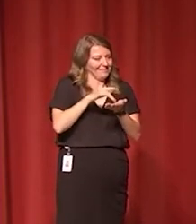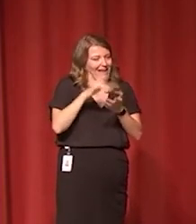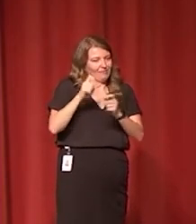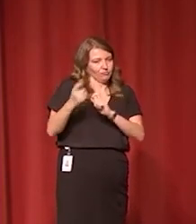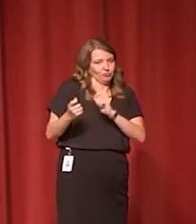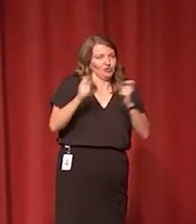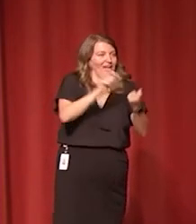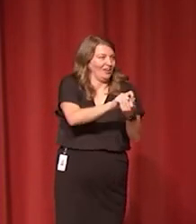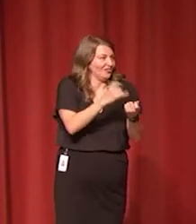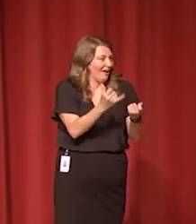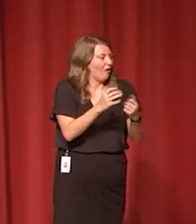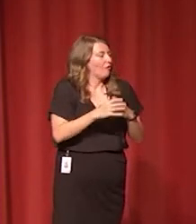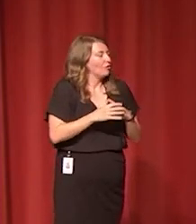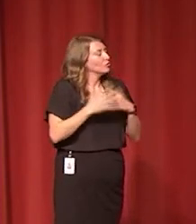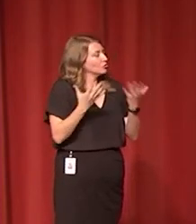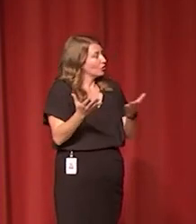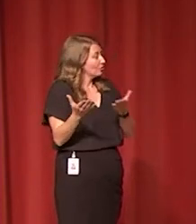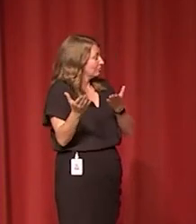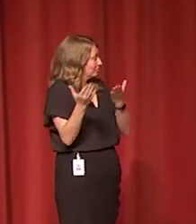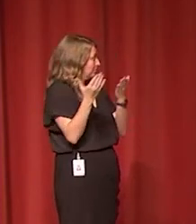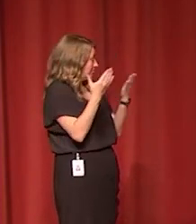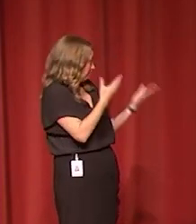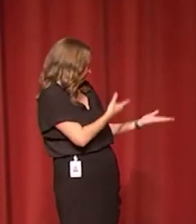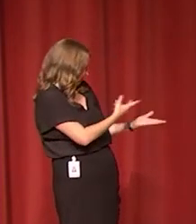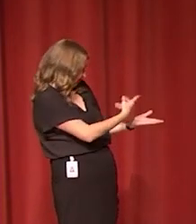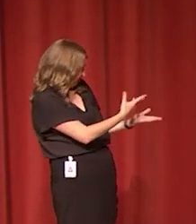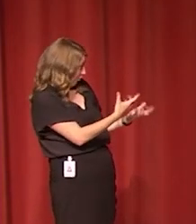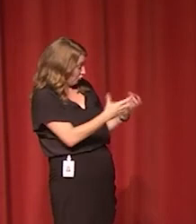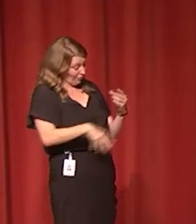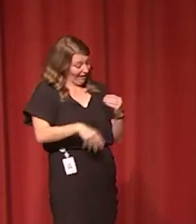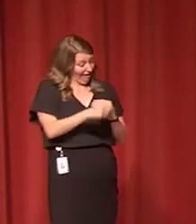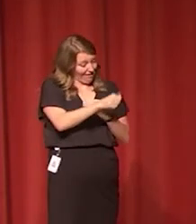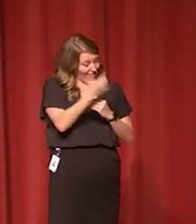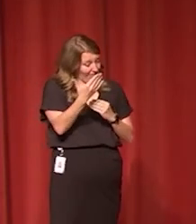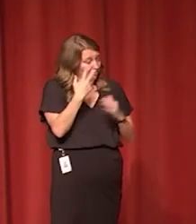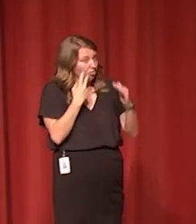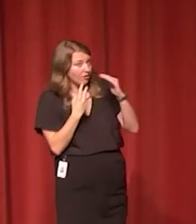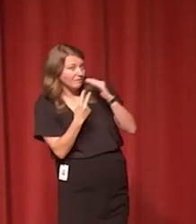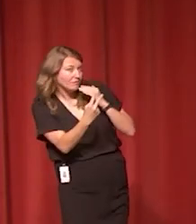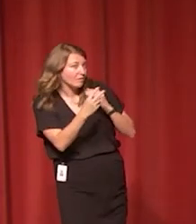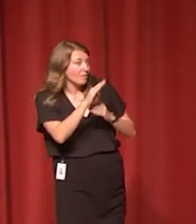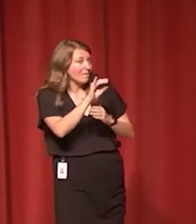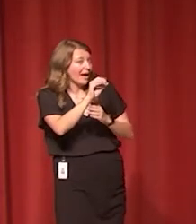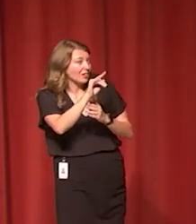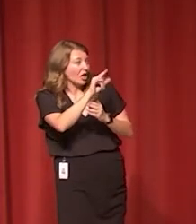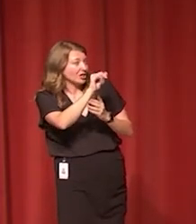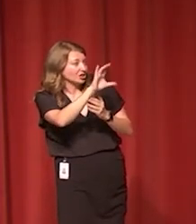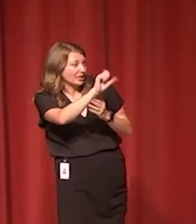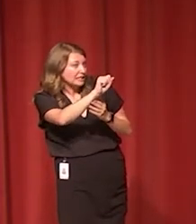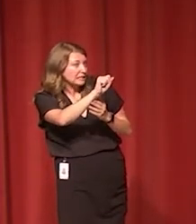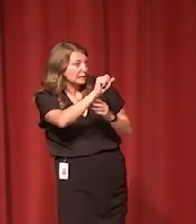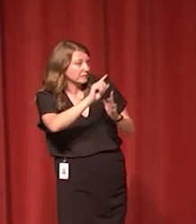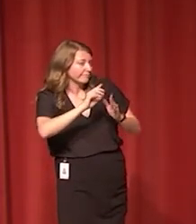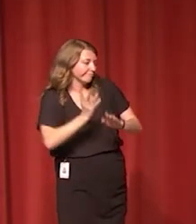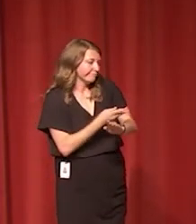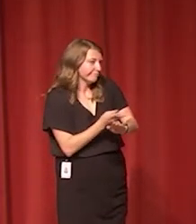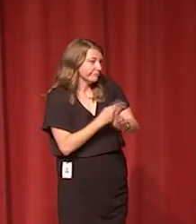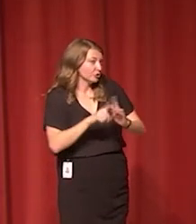biologics. I don't know, Cindy, if Shaniqua, you had anything else to add in terms of kind of anticipating the biologics coming into clinical